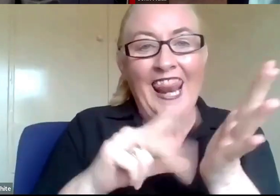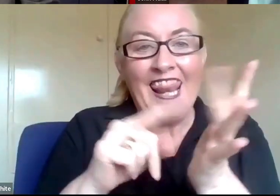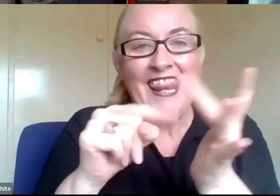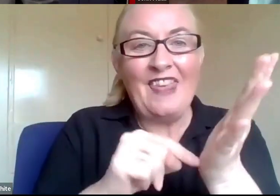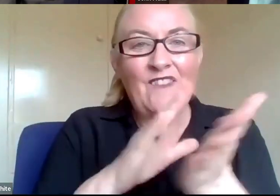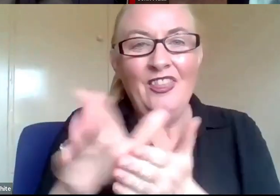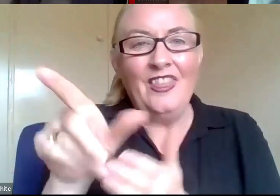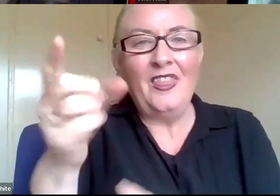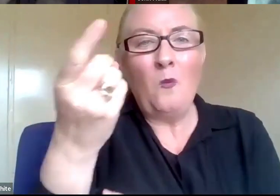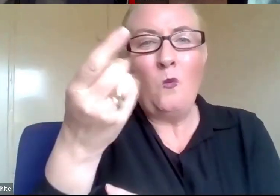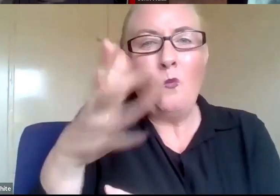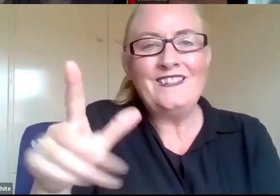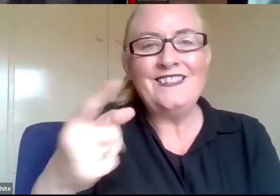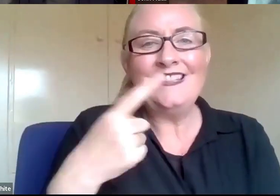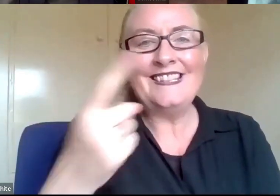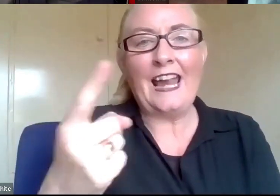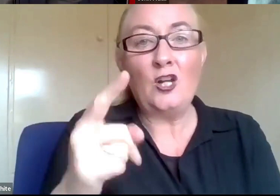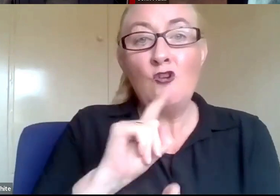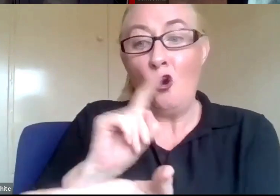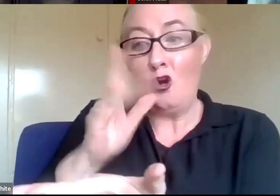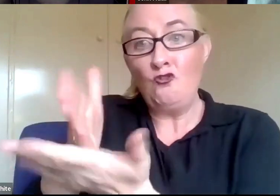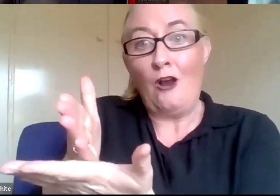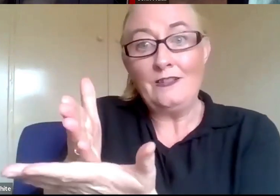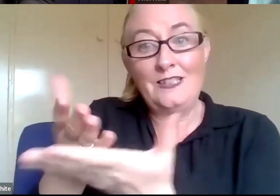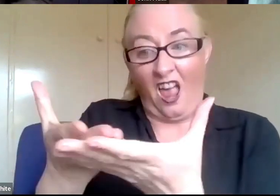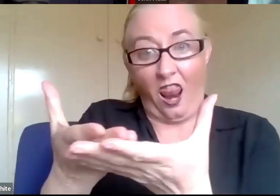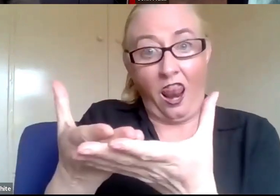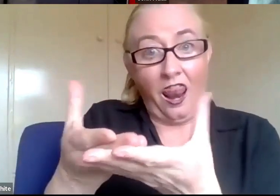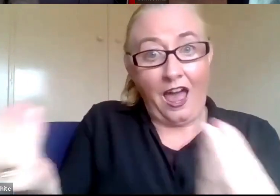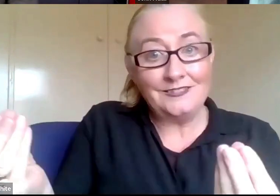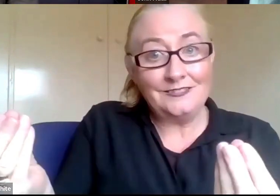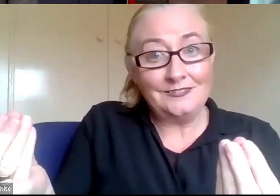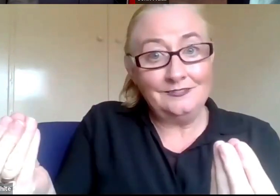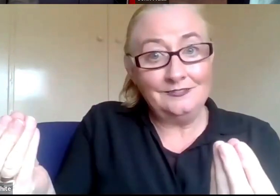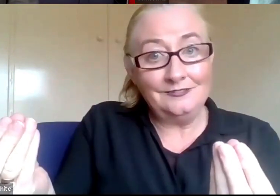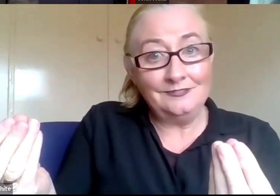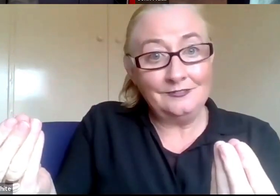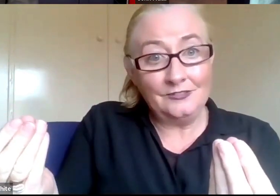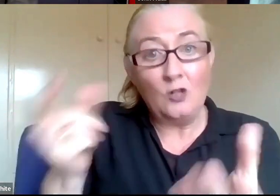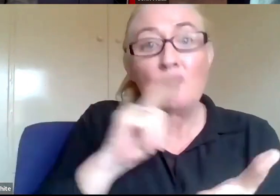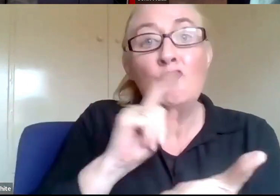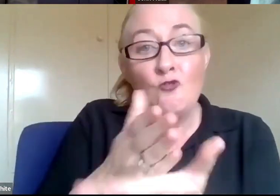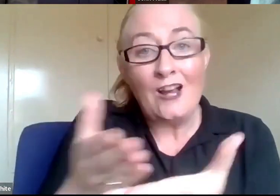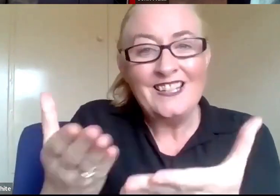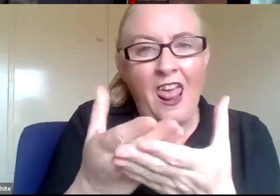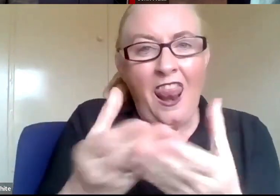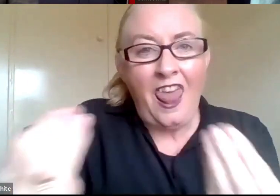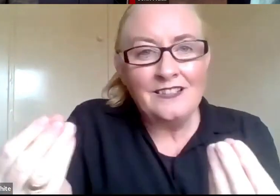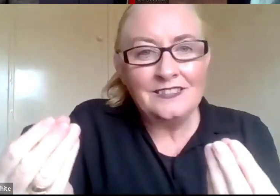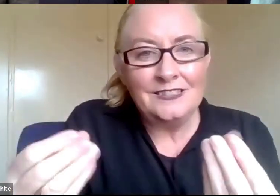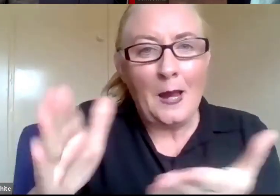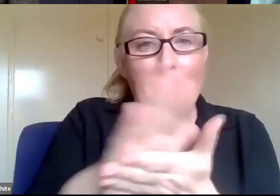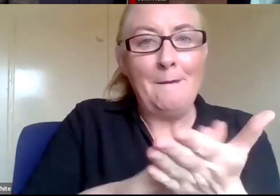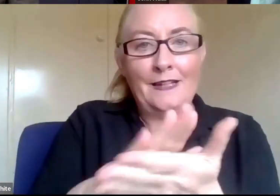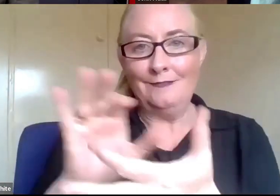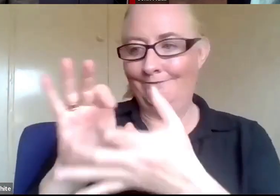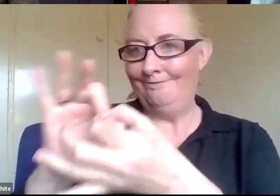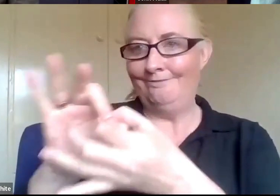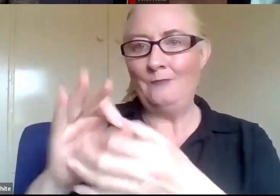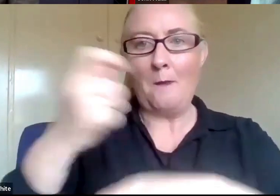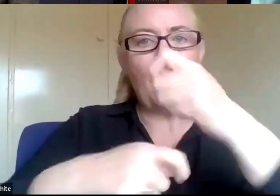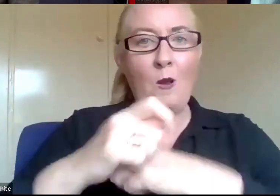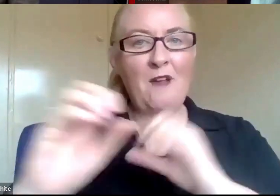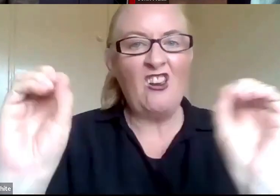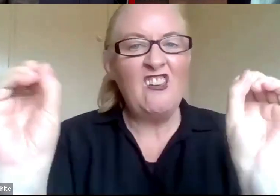I have spoken on this subject or shared thoughts with people on this subject over quite a long period of